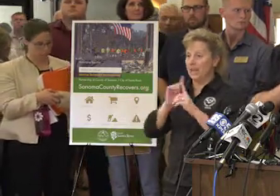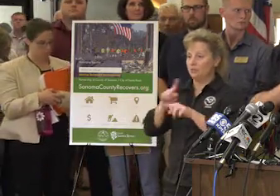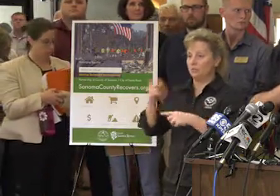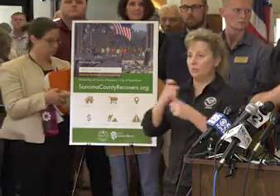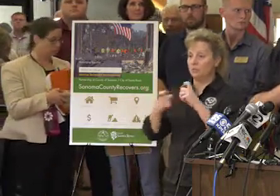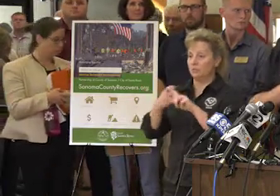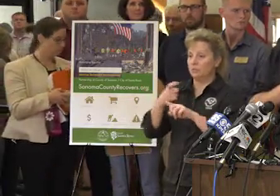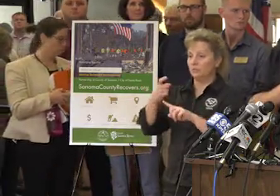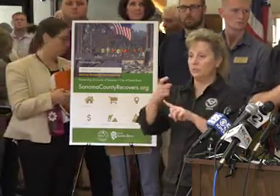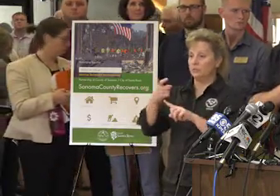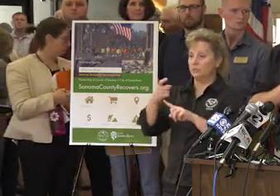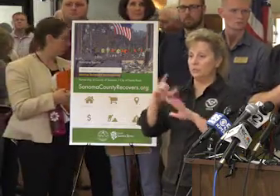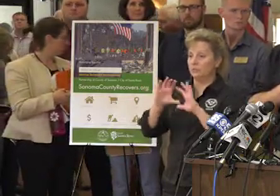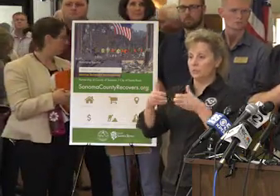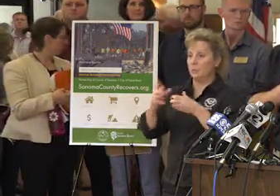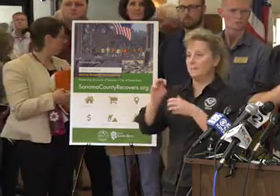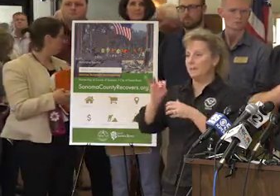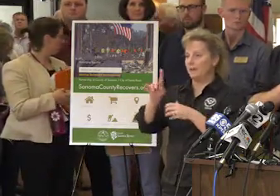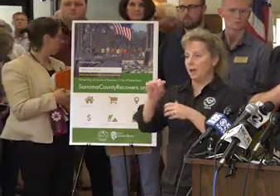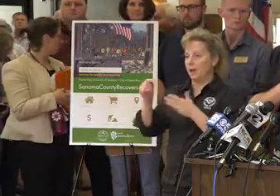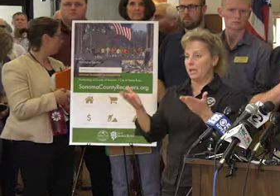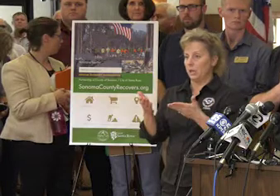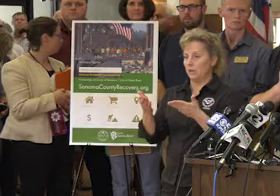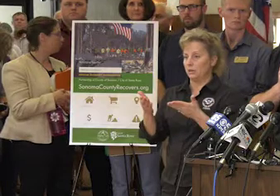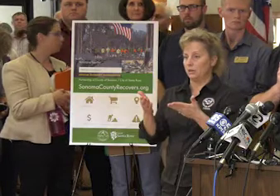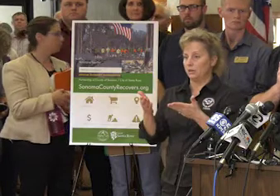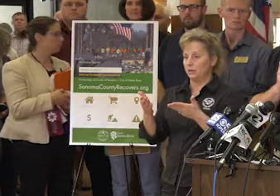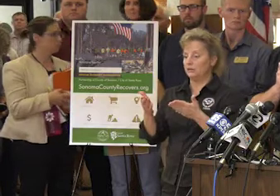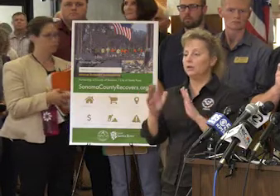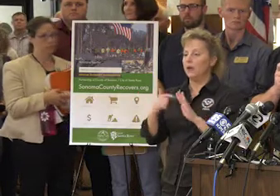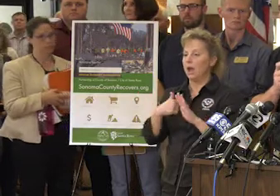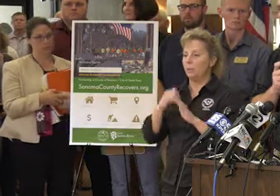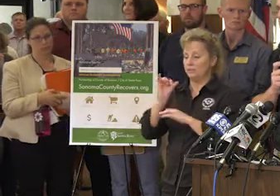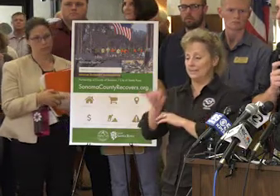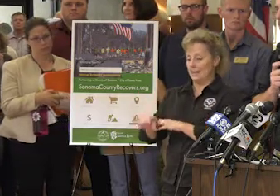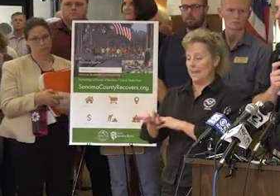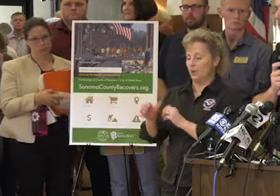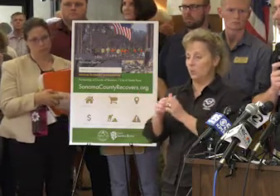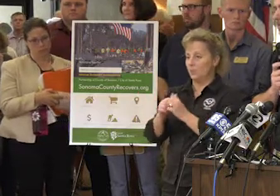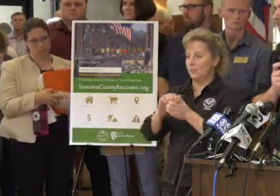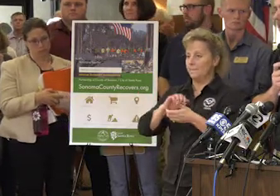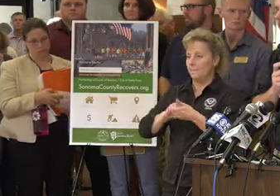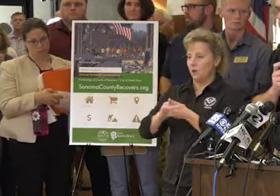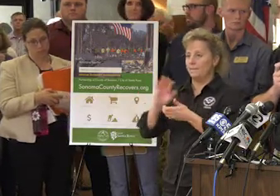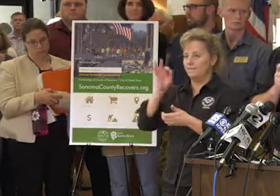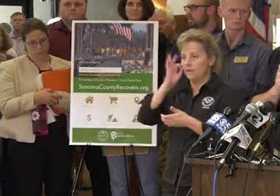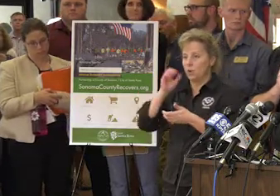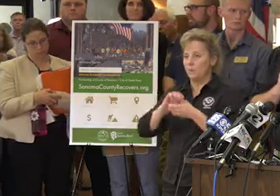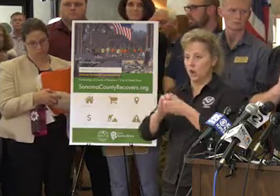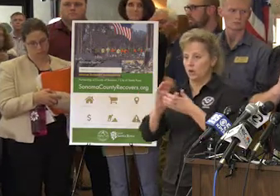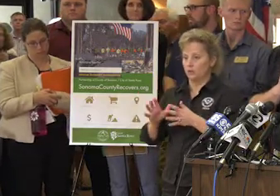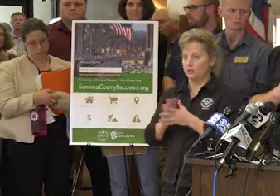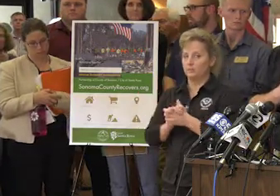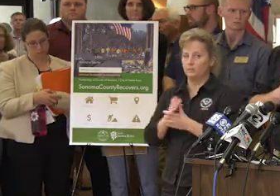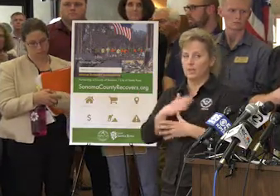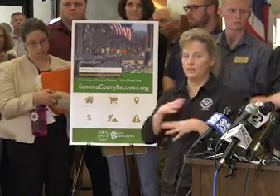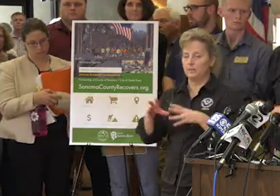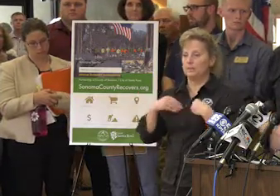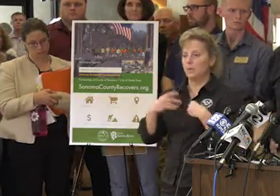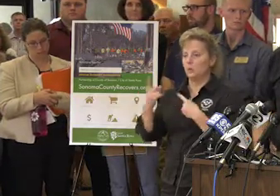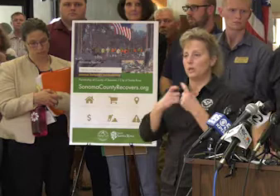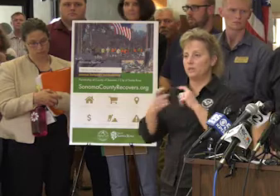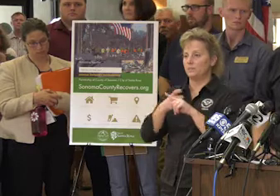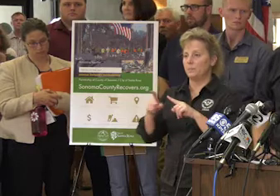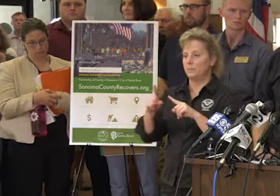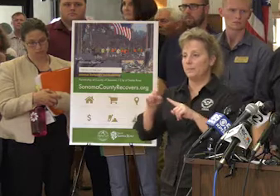answering questions from the assembled media here. So as I said, I will stay behind with our partner, federal partners. So happy to take questions